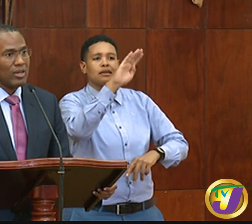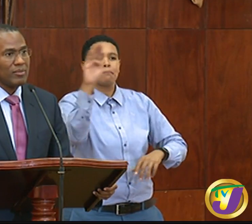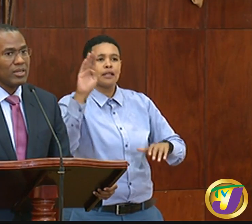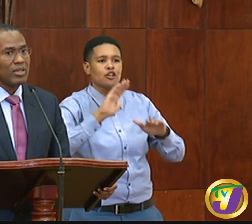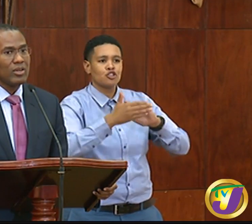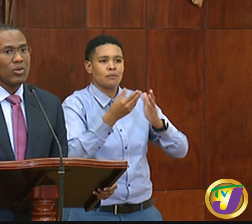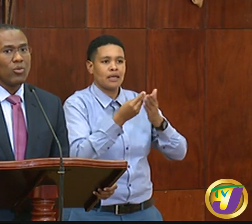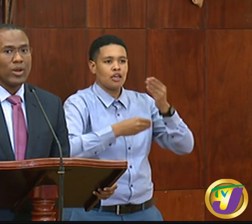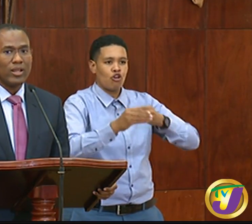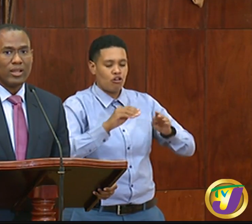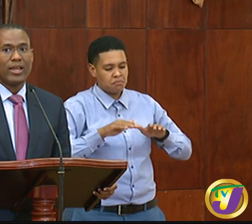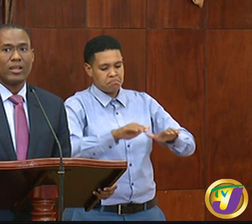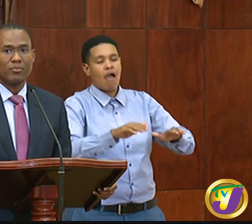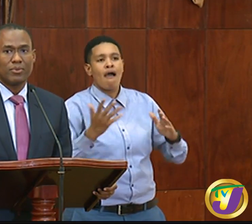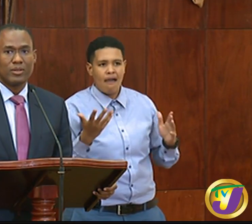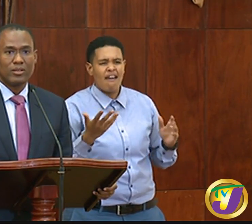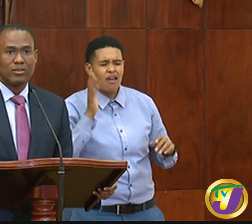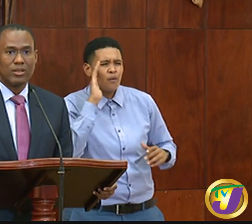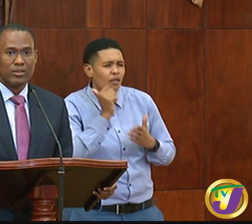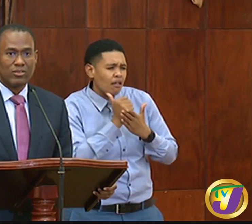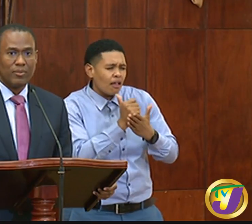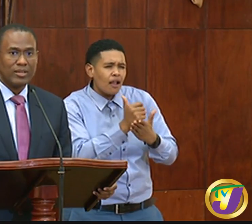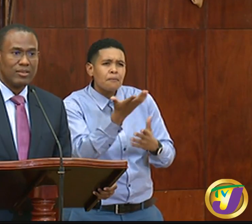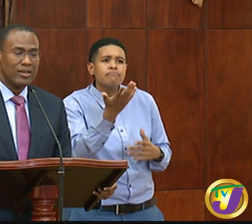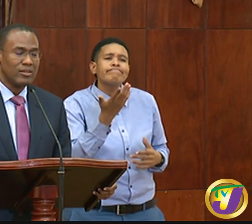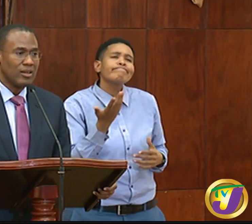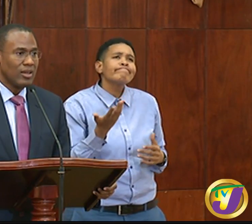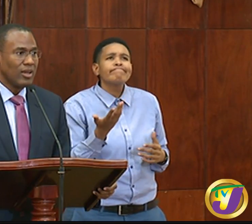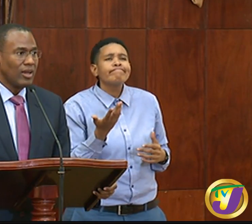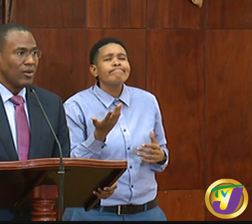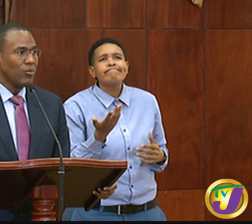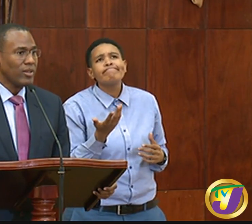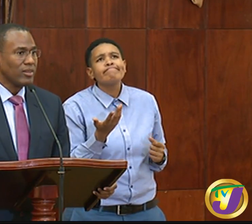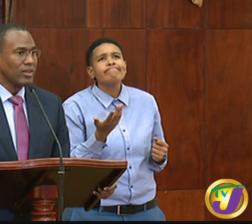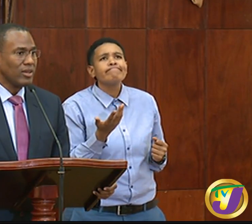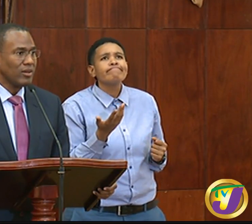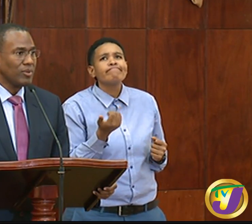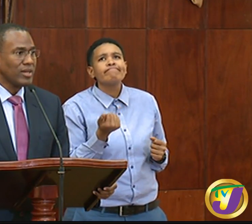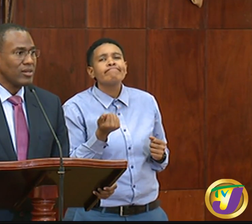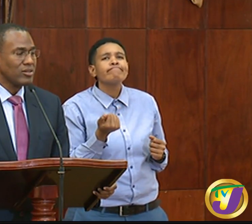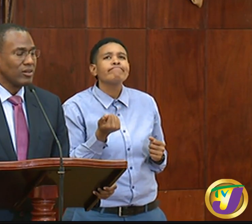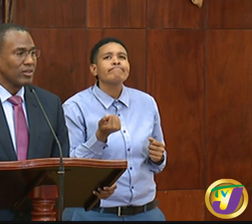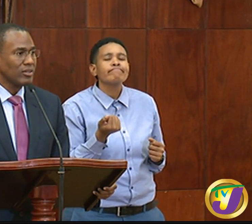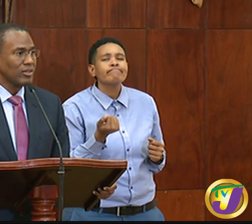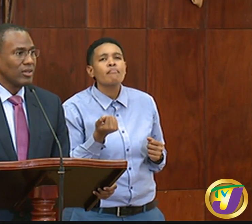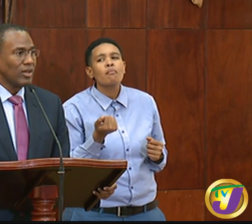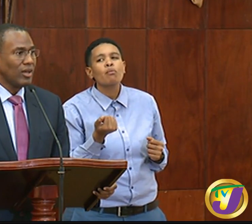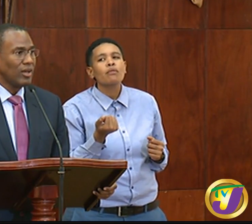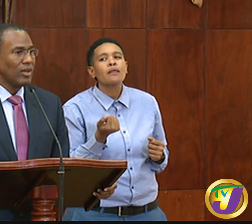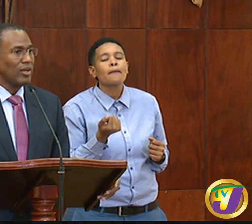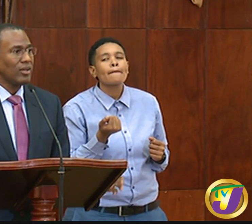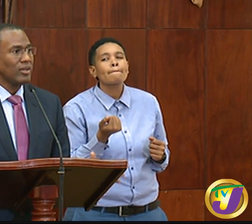Jamaican economy, will help to some extent with the potential